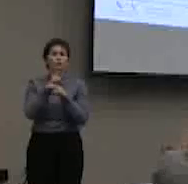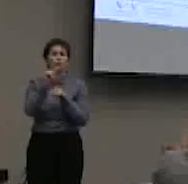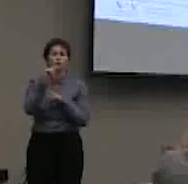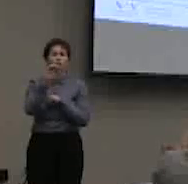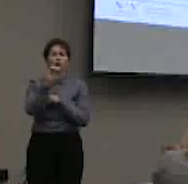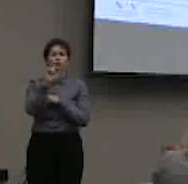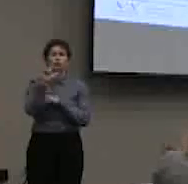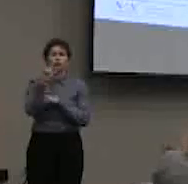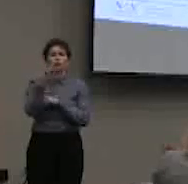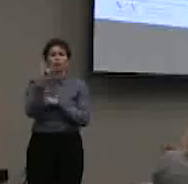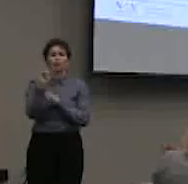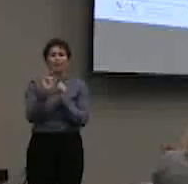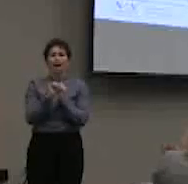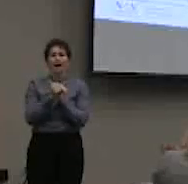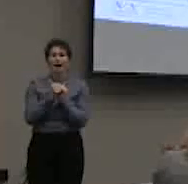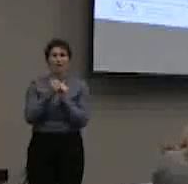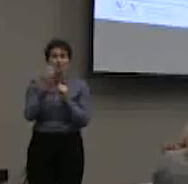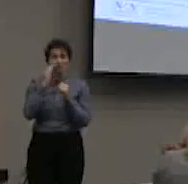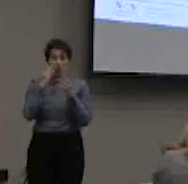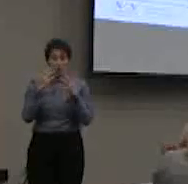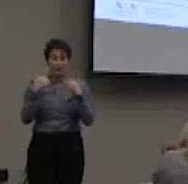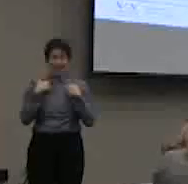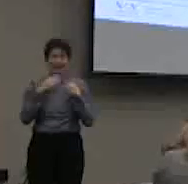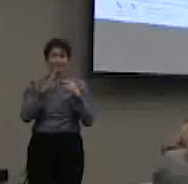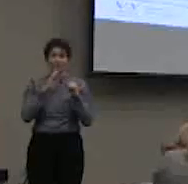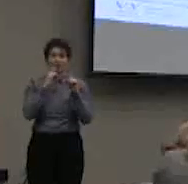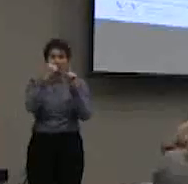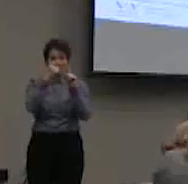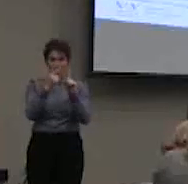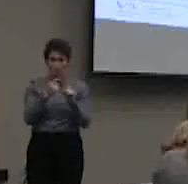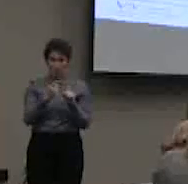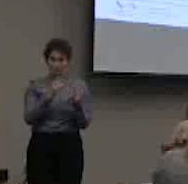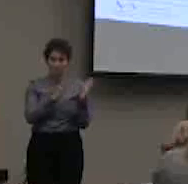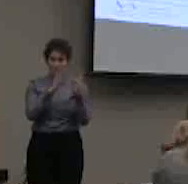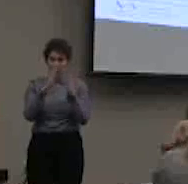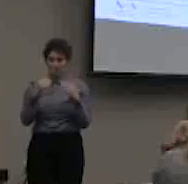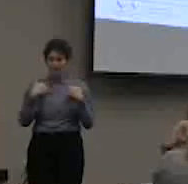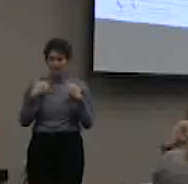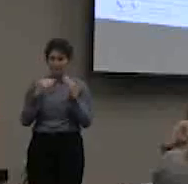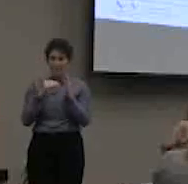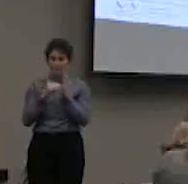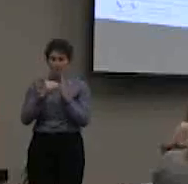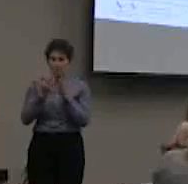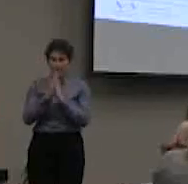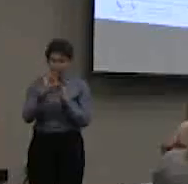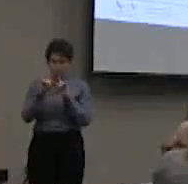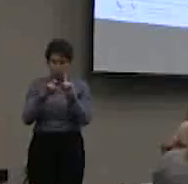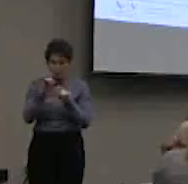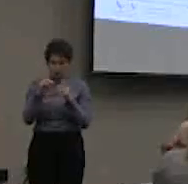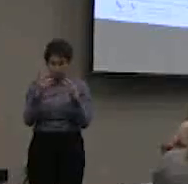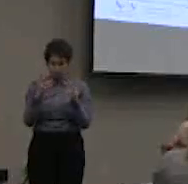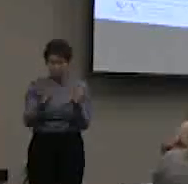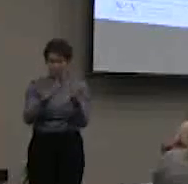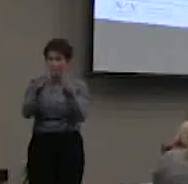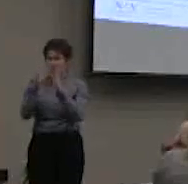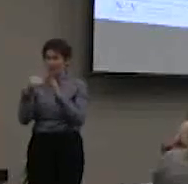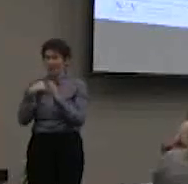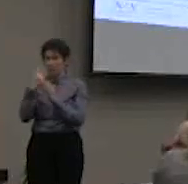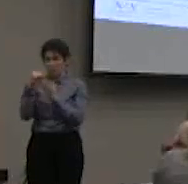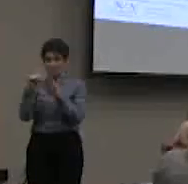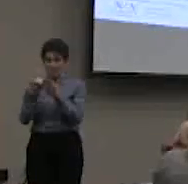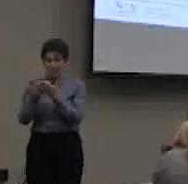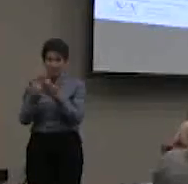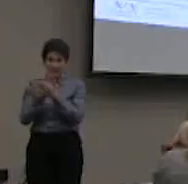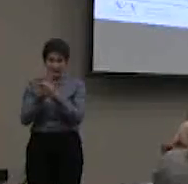have the talking points, you have the frequently asked questions in your back pocket, you have the one paper as a handout and the PowerPoint template